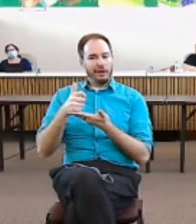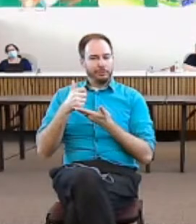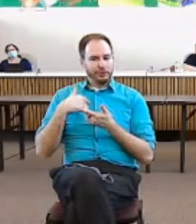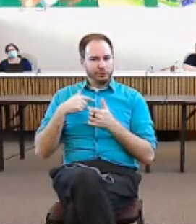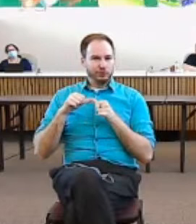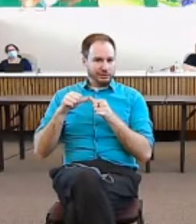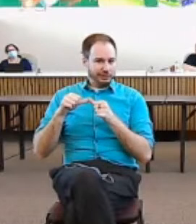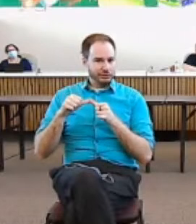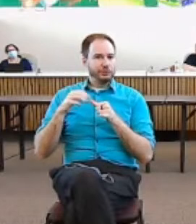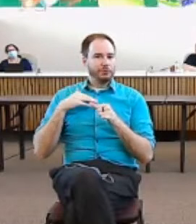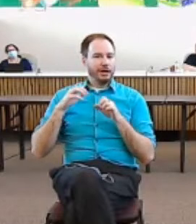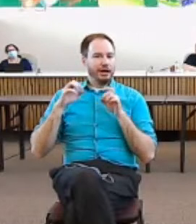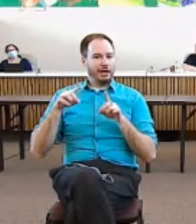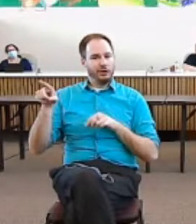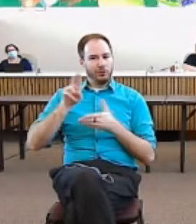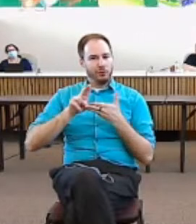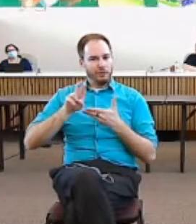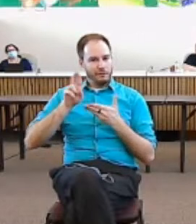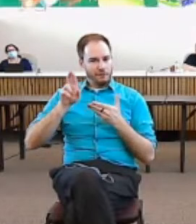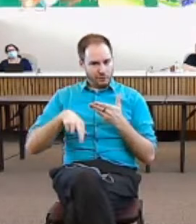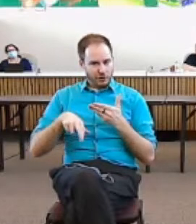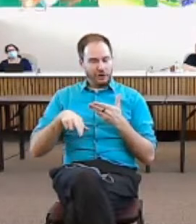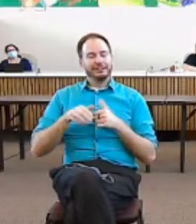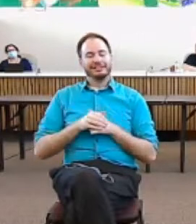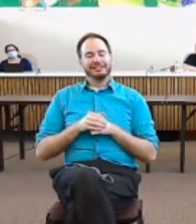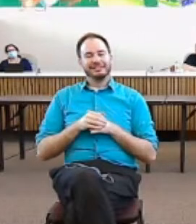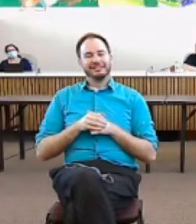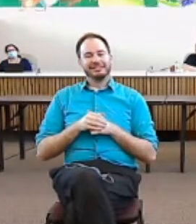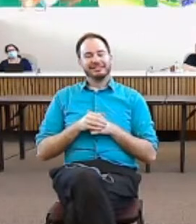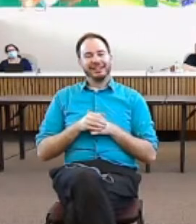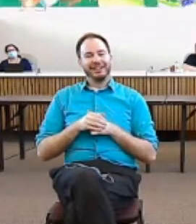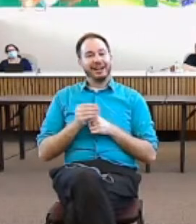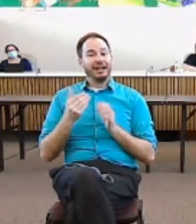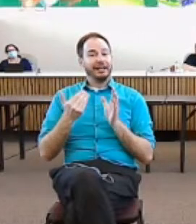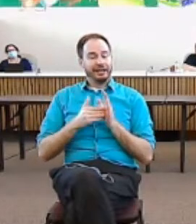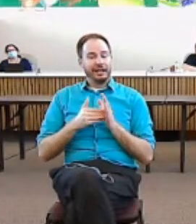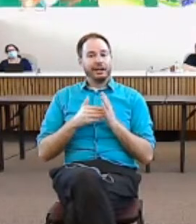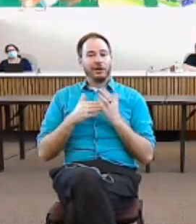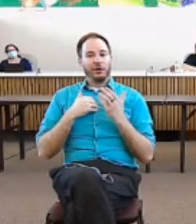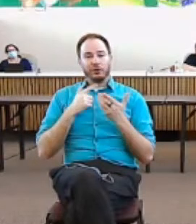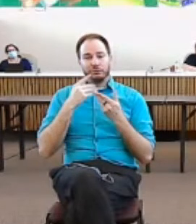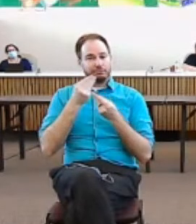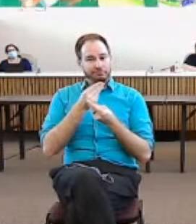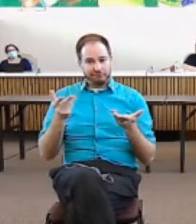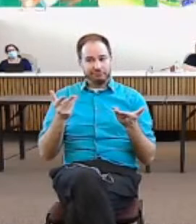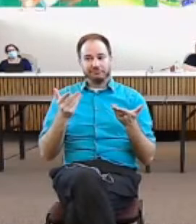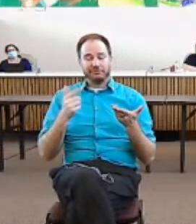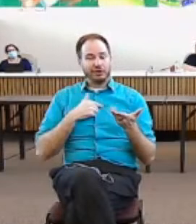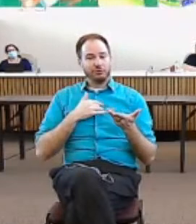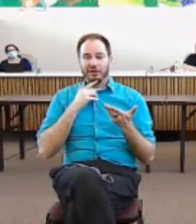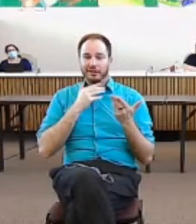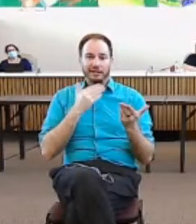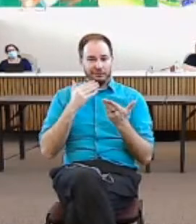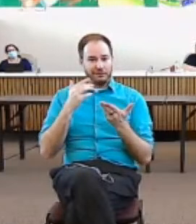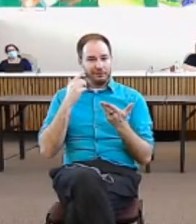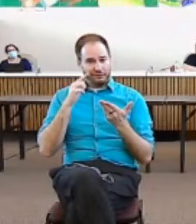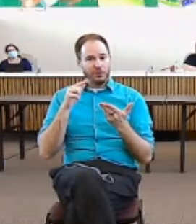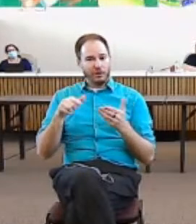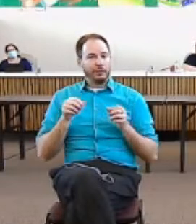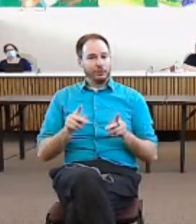my education at the University of Rochester. And once again, I just want to let you all know how thankful I really